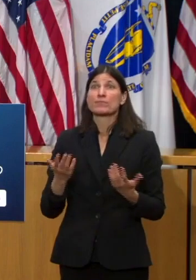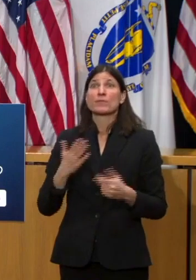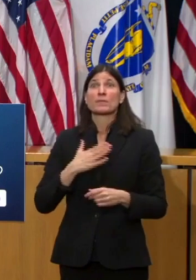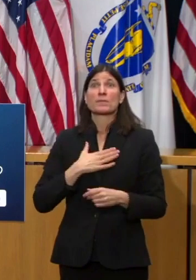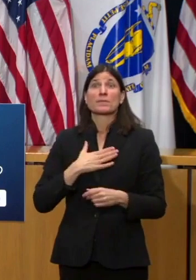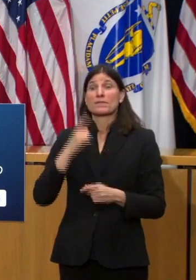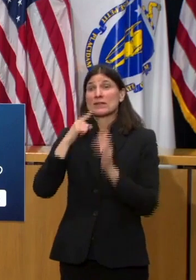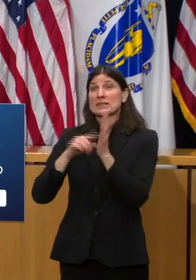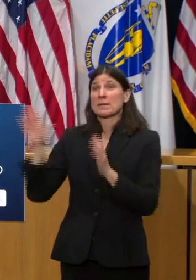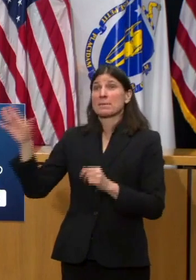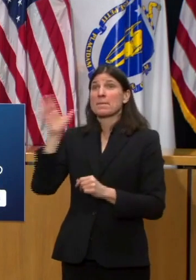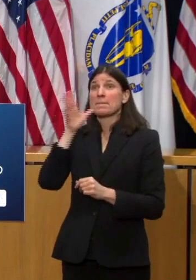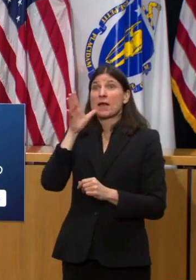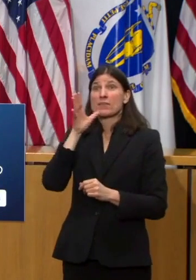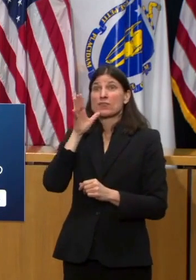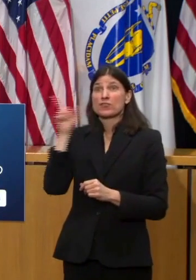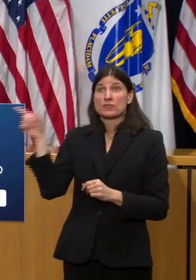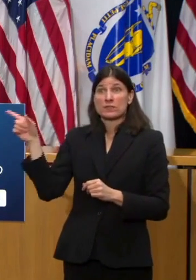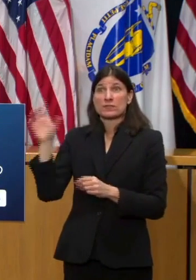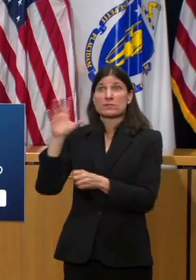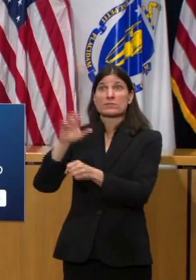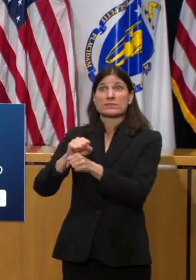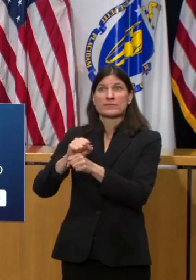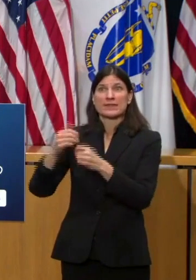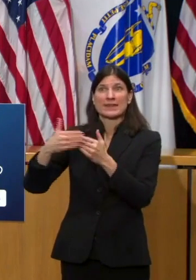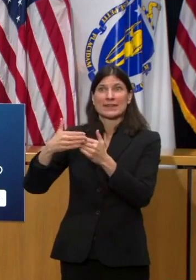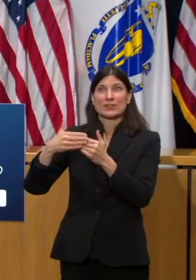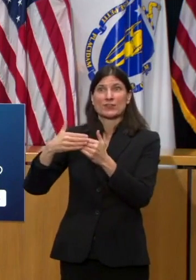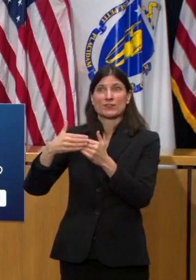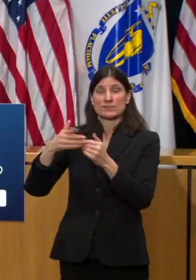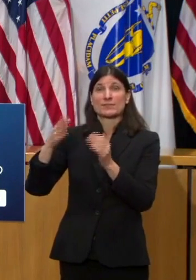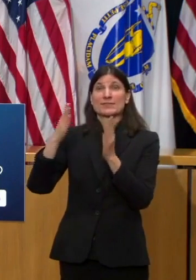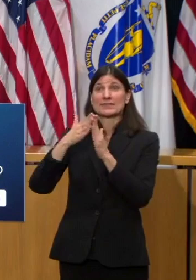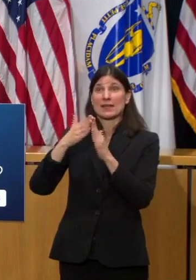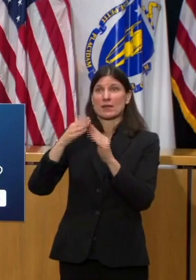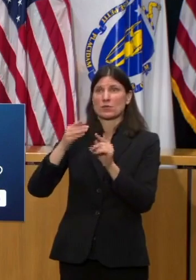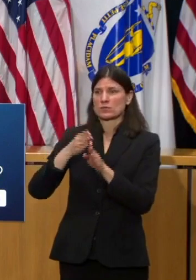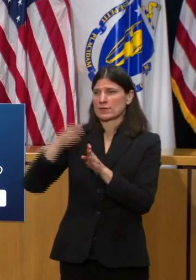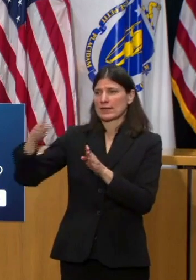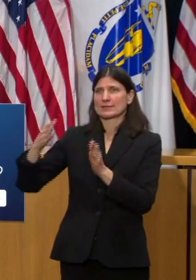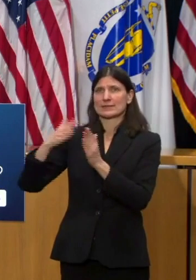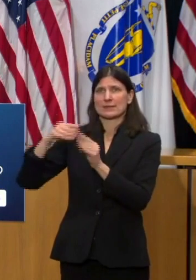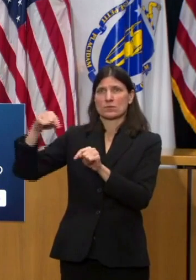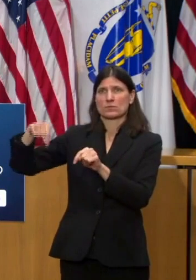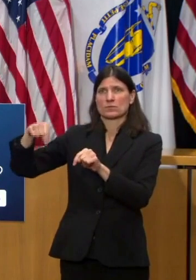next town over, which is in a different county. And she couldn't go there.